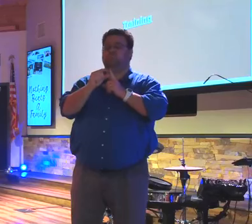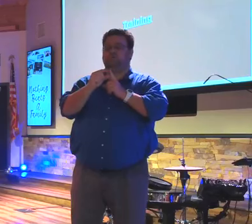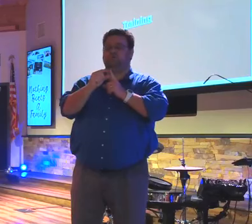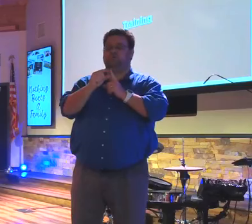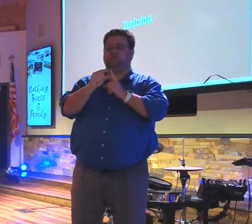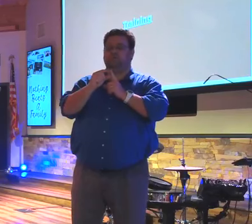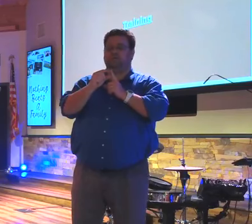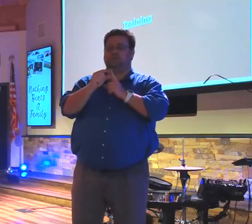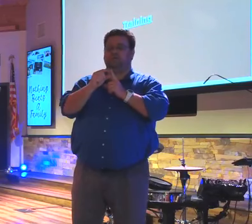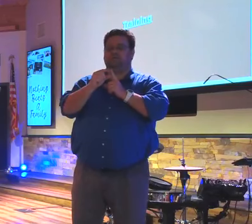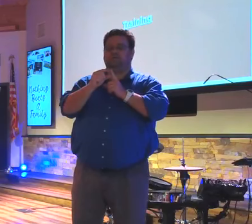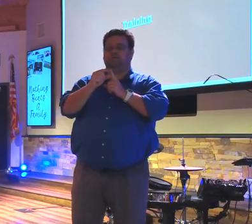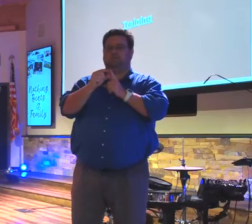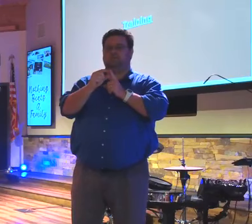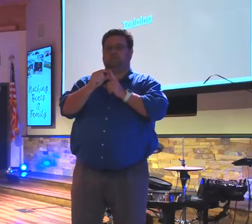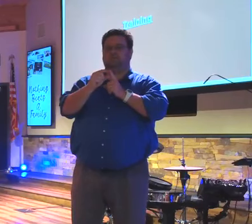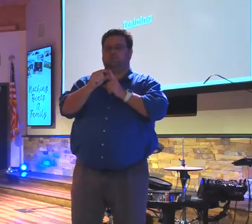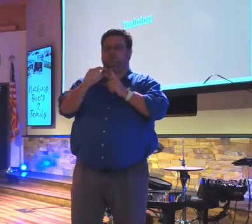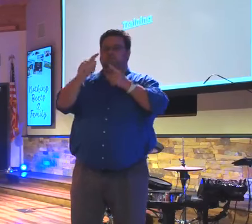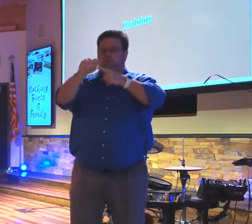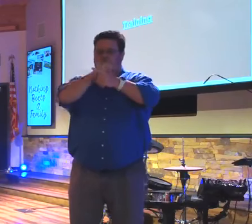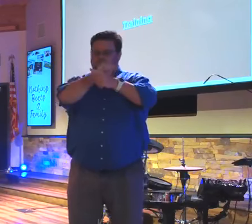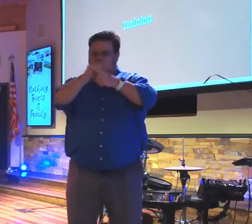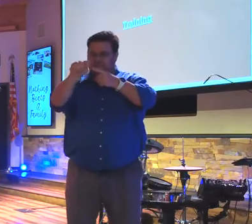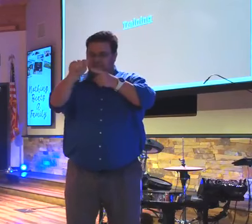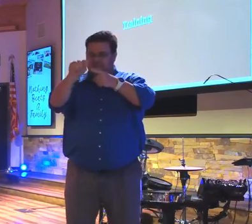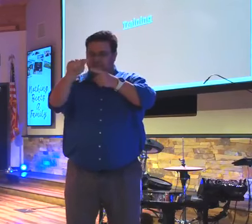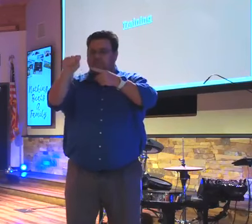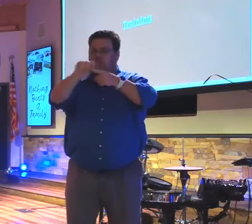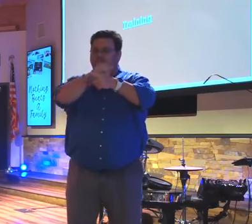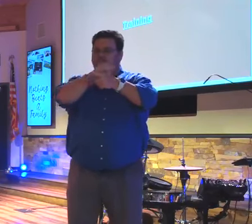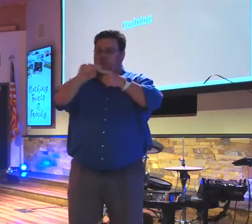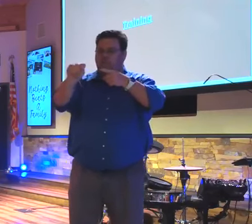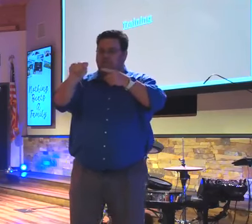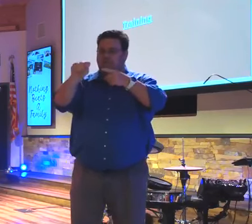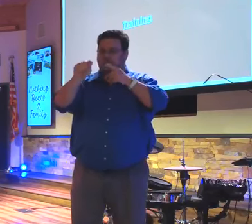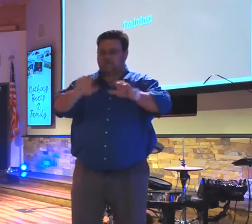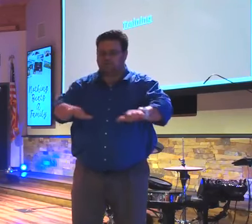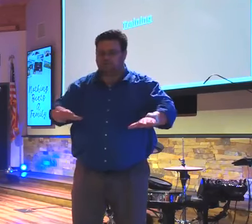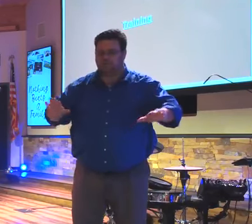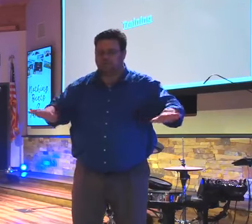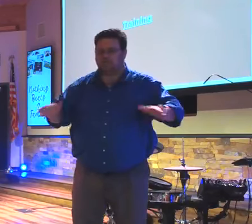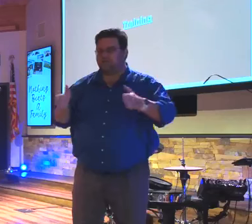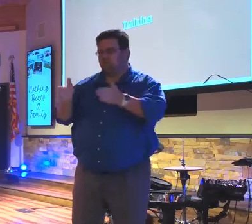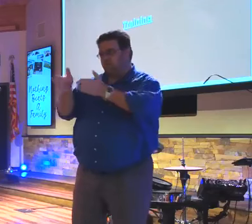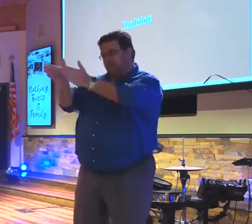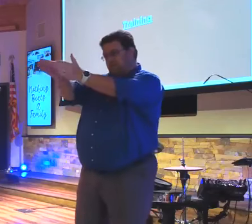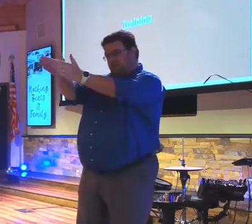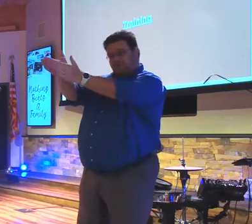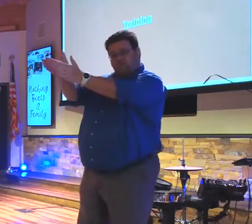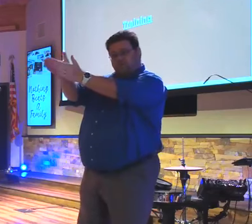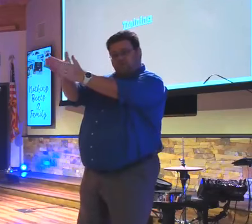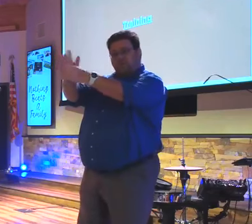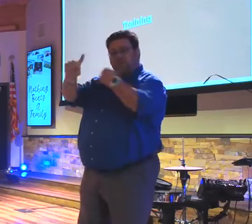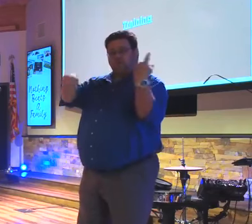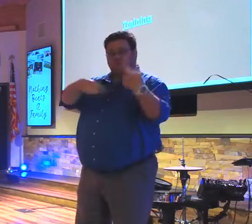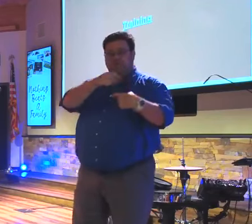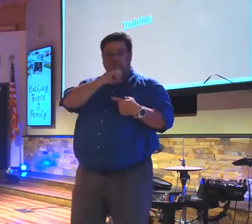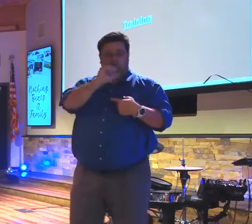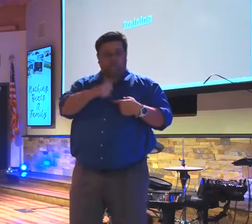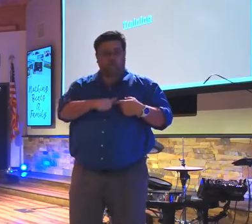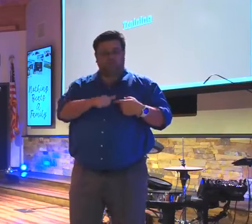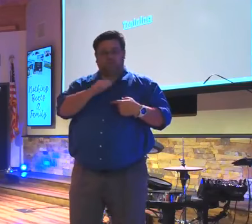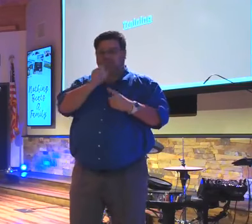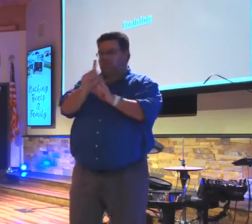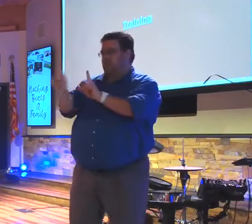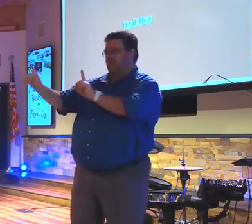6? Say it again. Train. Train up a child in the way he should go, and when he is old, he'll